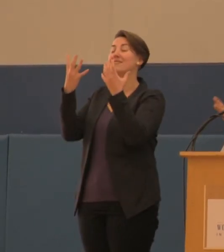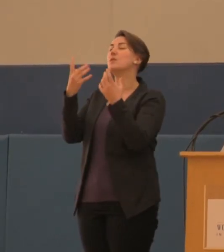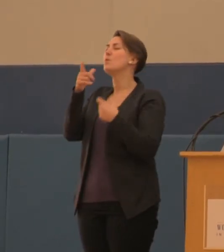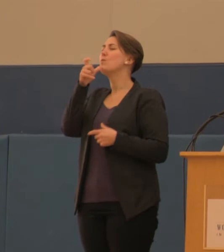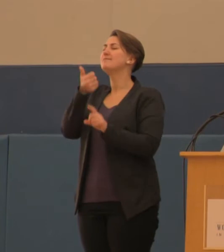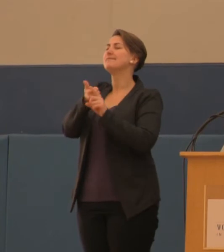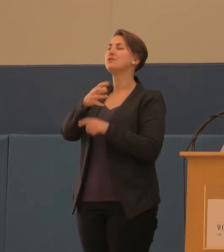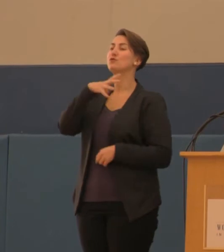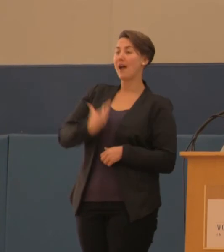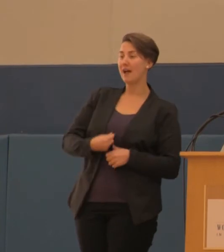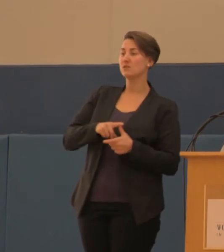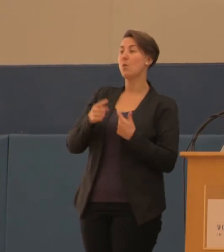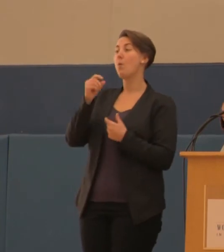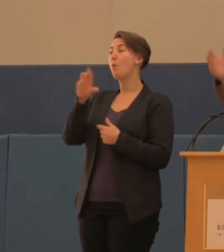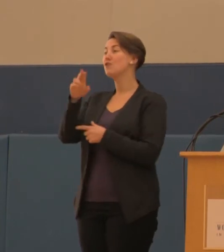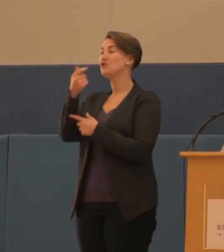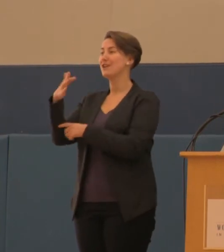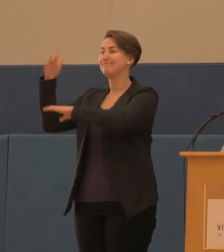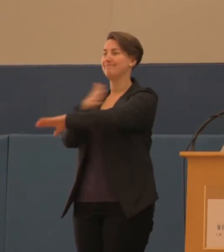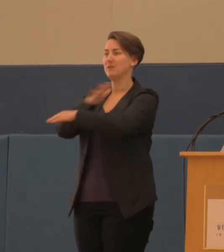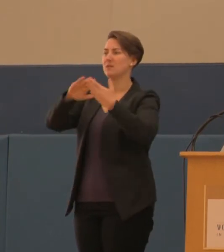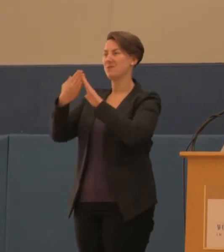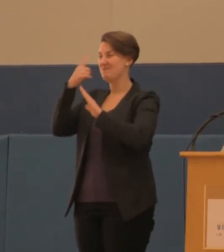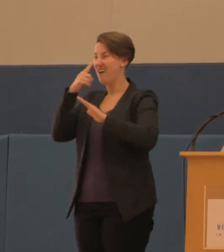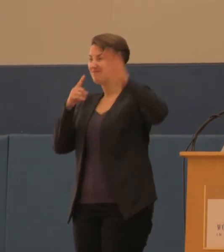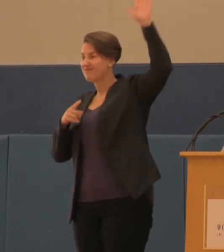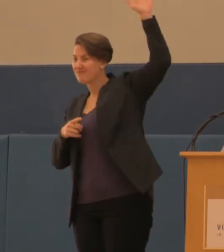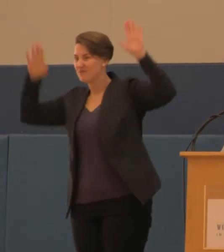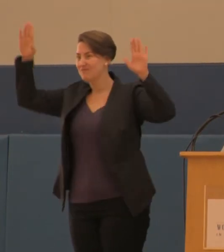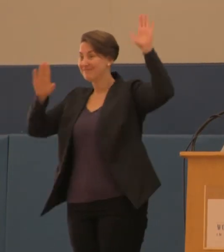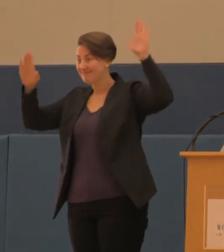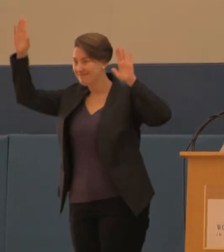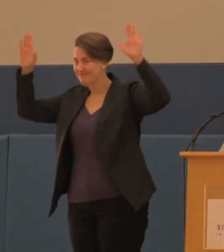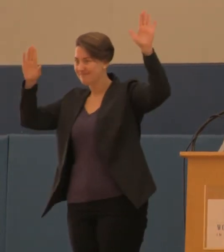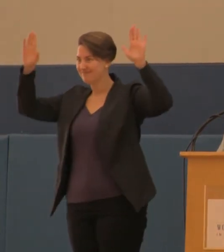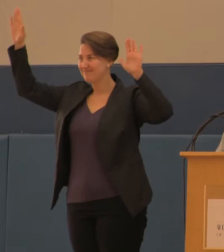transgender, gender expansion community? Can I hear you?